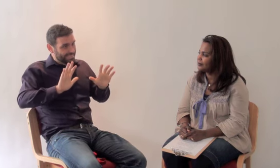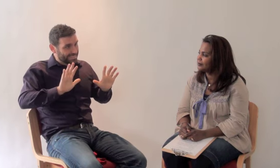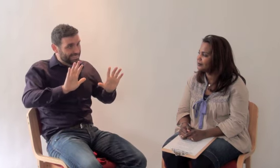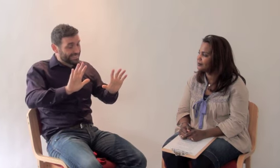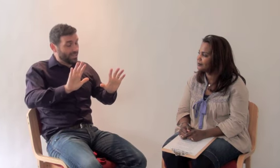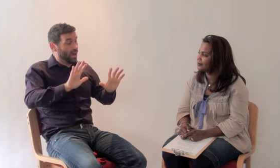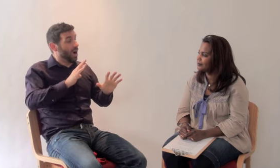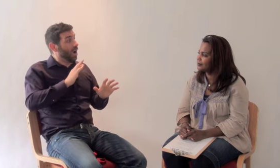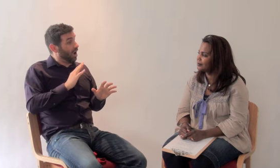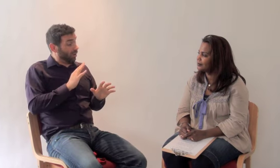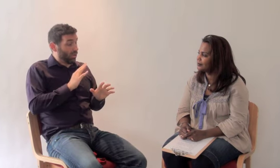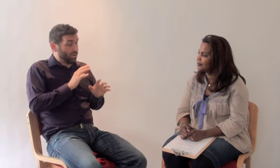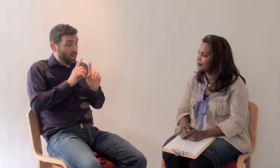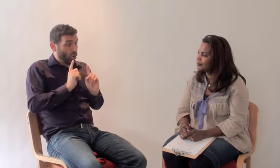running and pushing this wall in front of me.